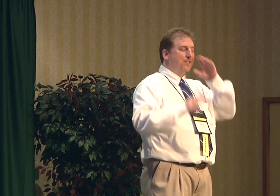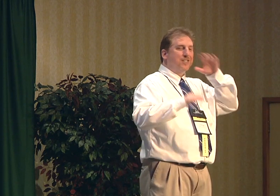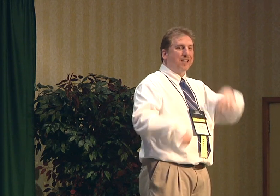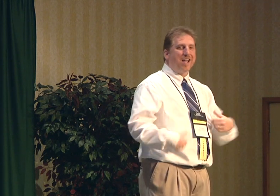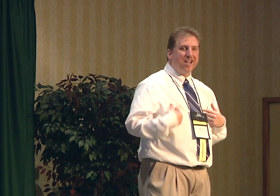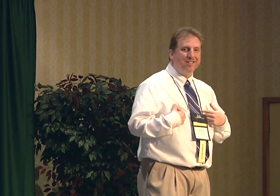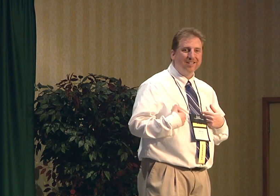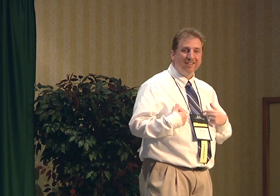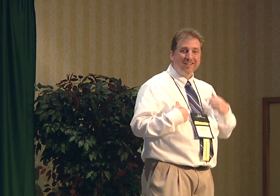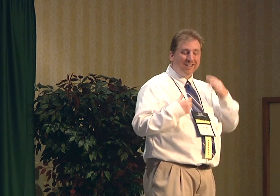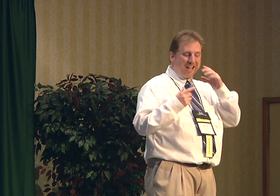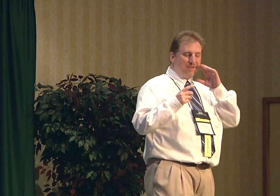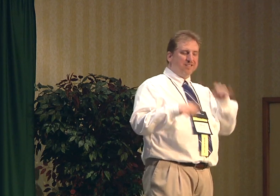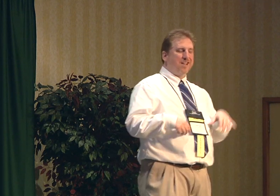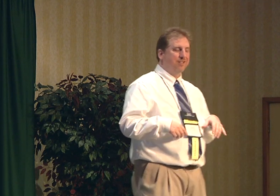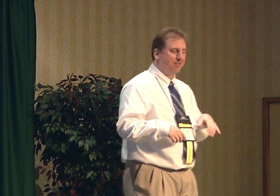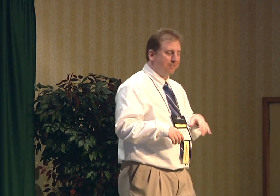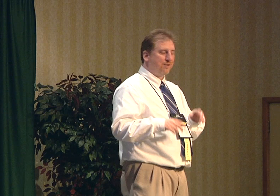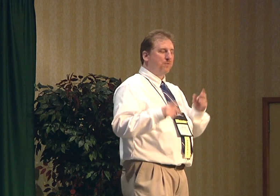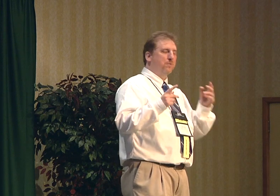ridiculous. I was shocked by this.